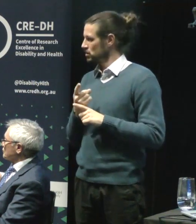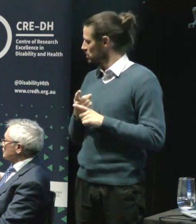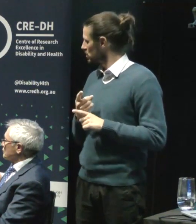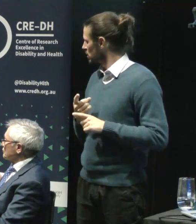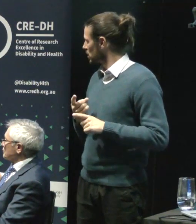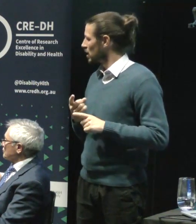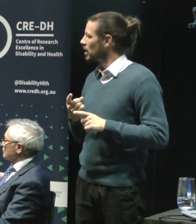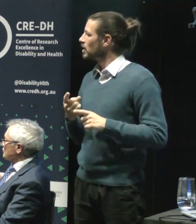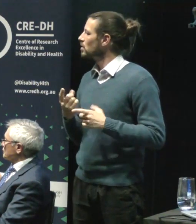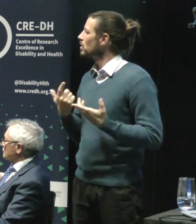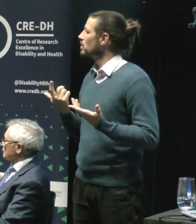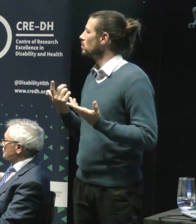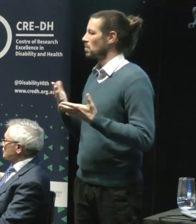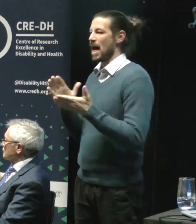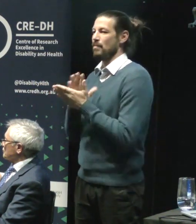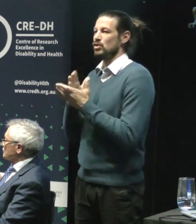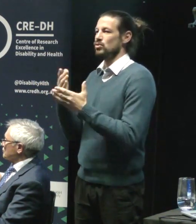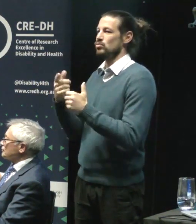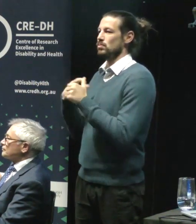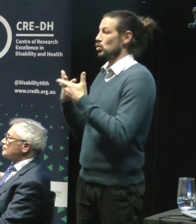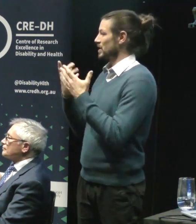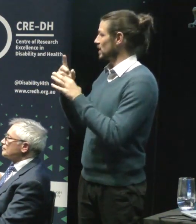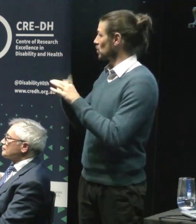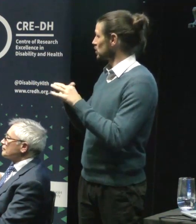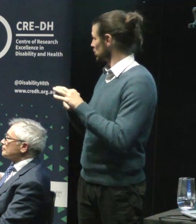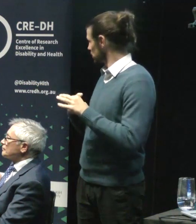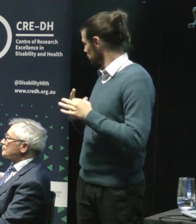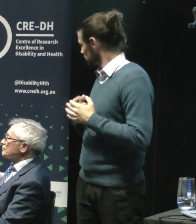happy to respond to questions as they come up.